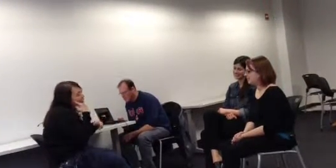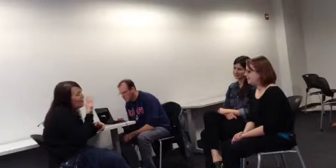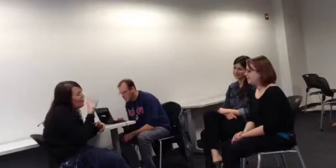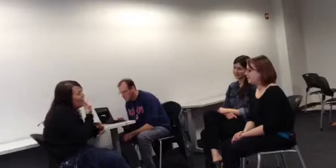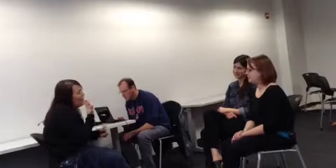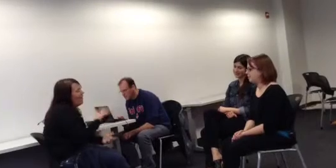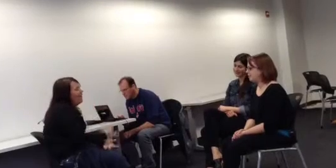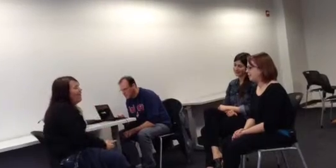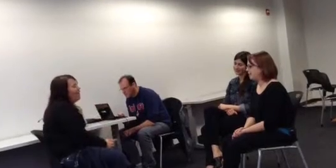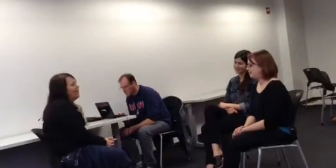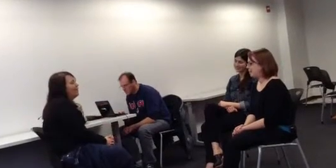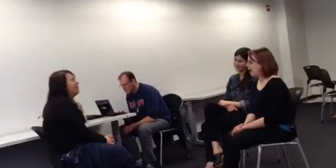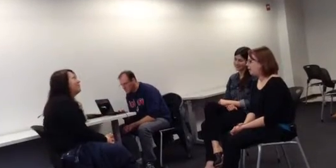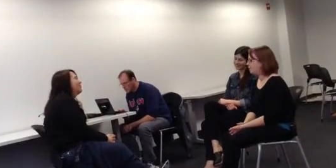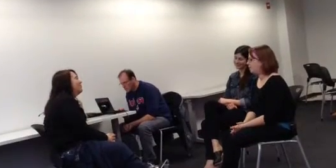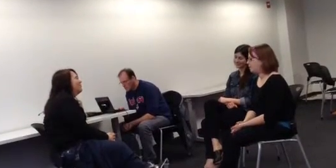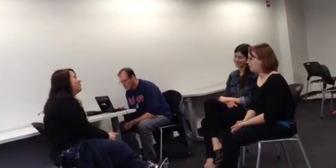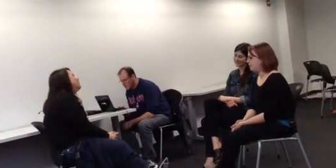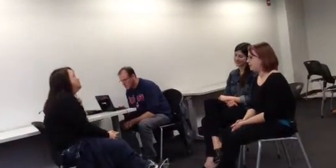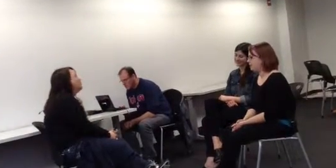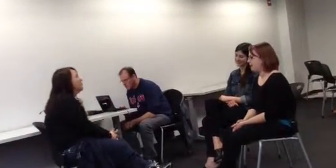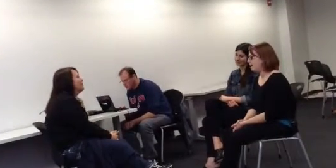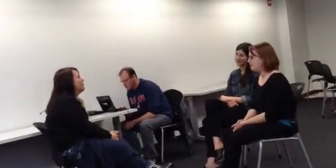It depends on how much hearing loss they have.